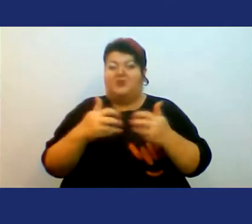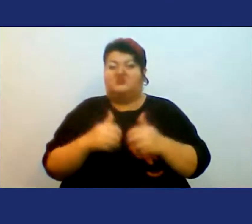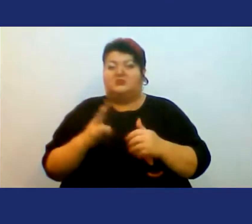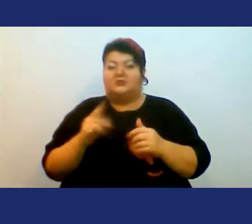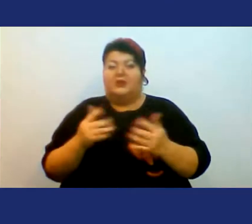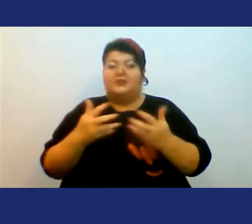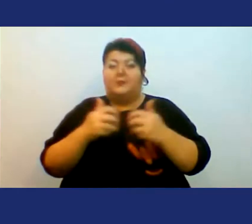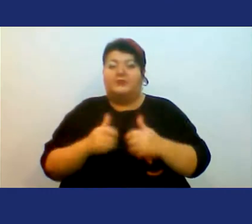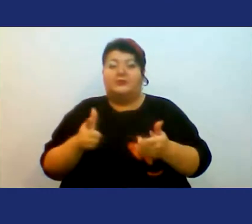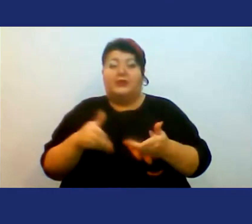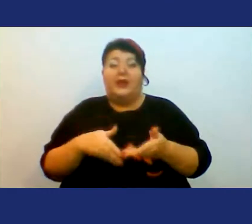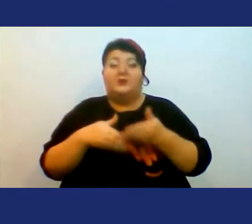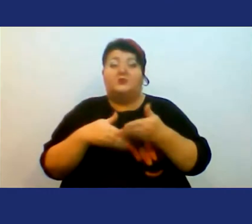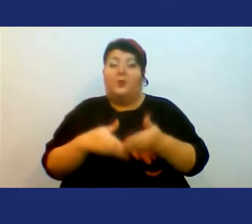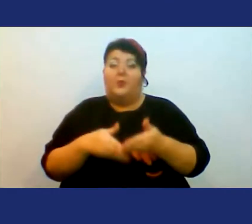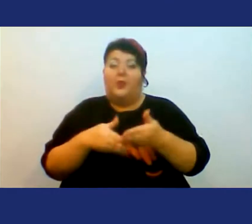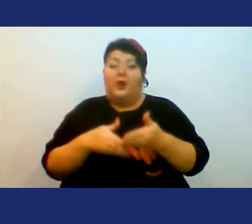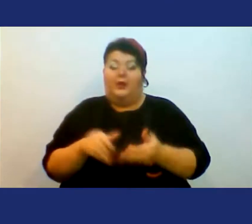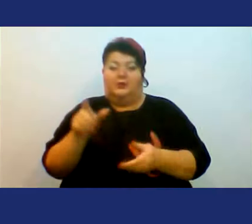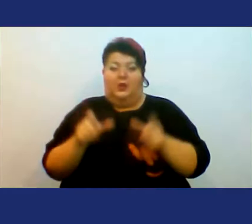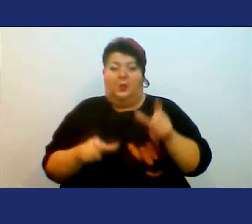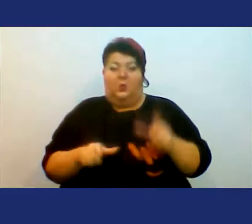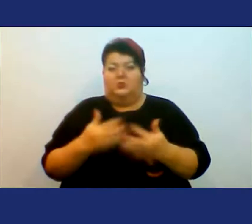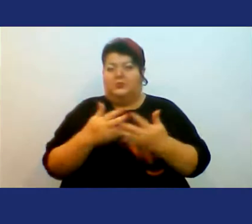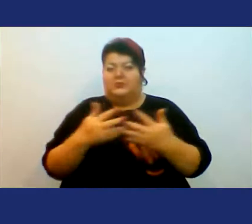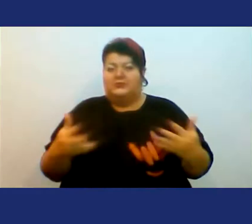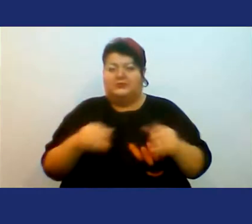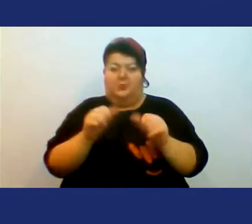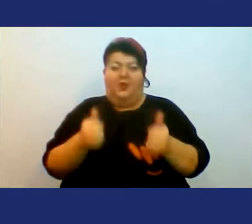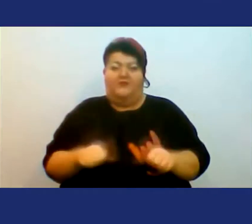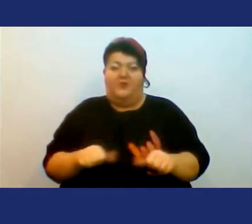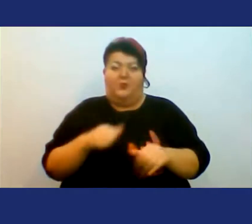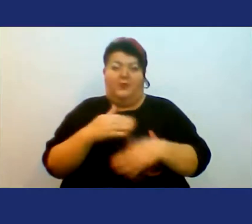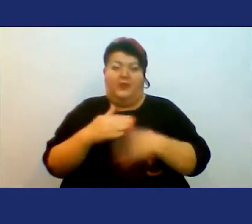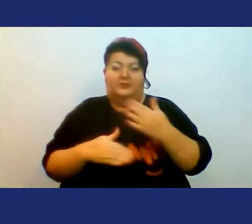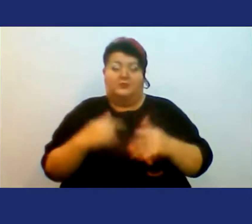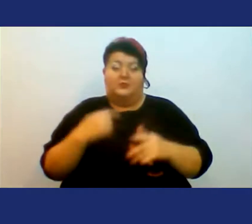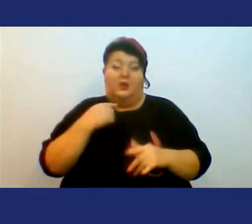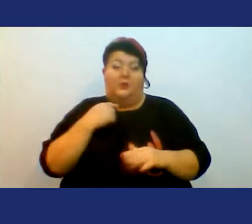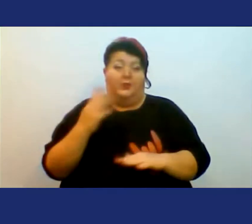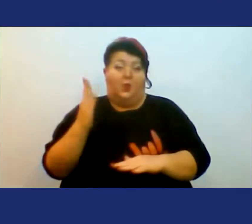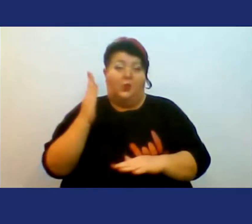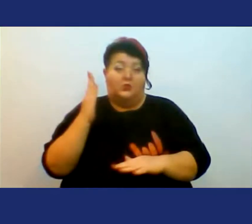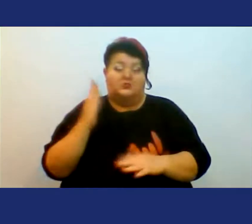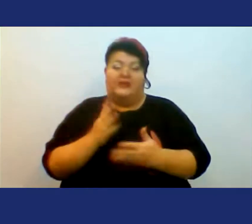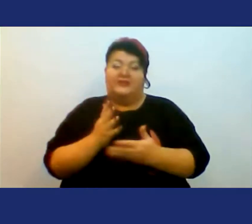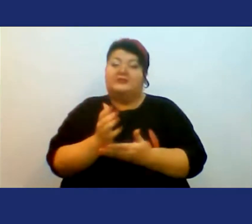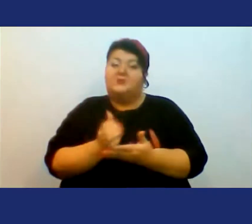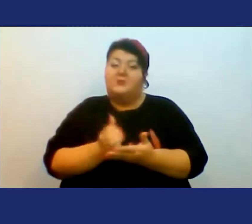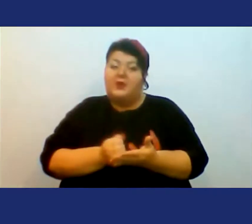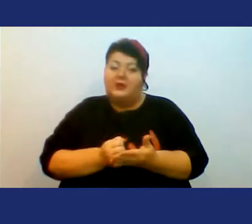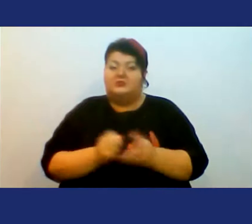with? Machine voting, I do not talk about electronic voting, but machine voting to assist people